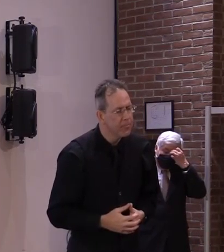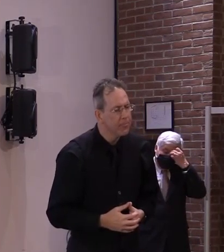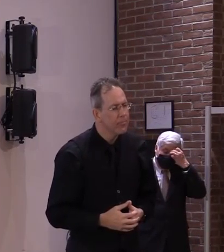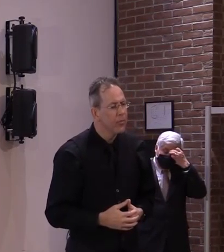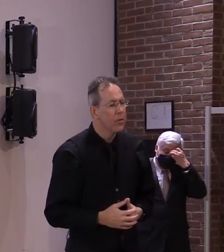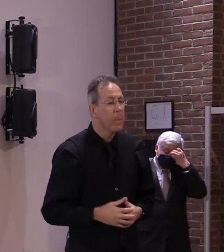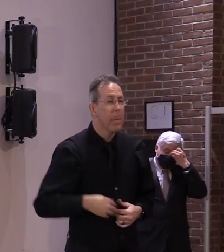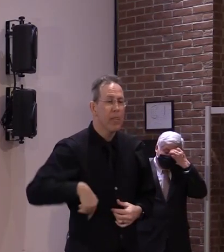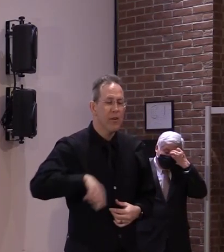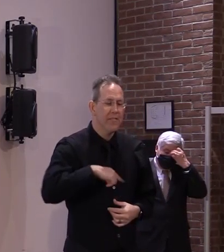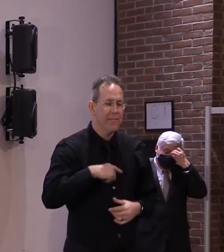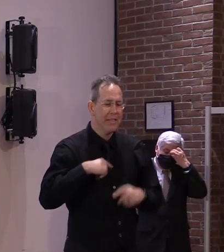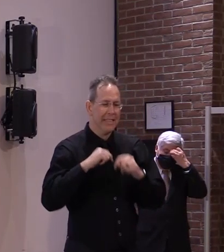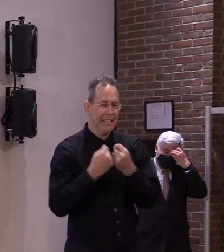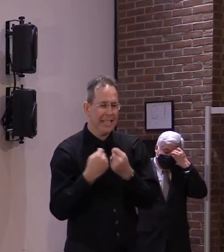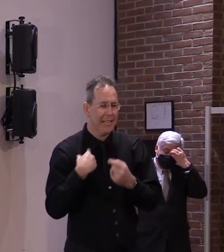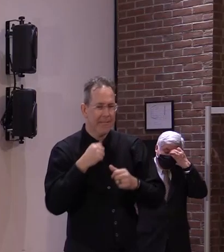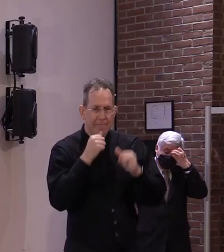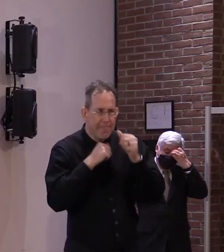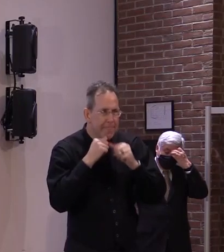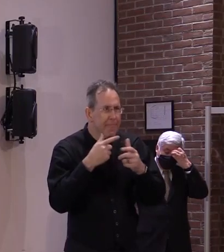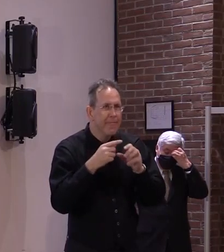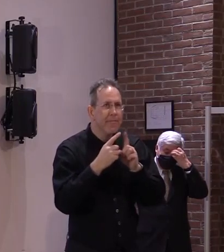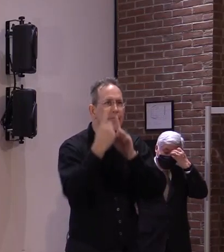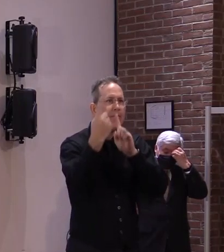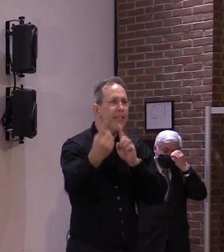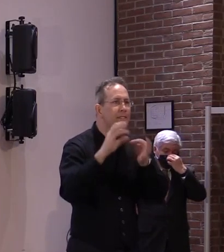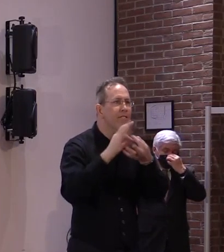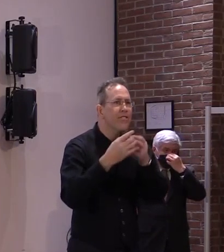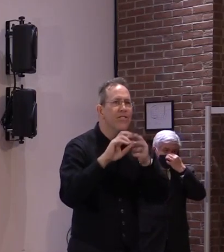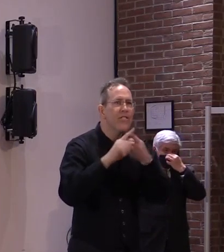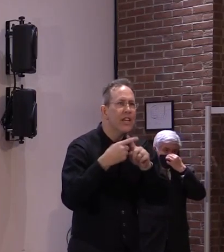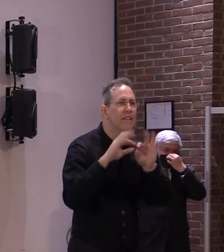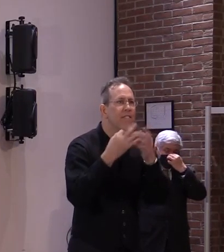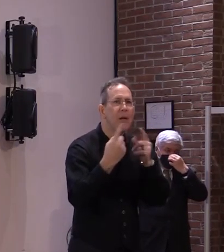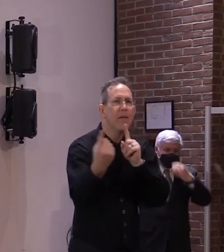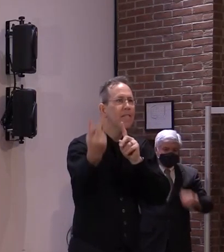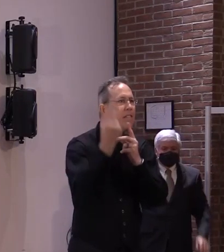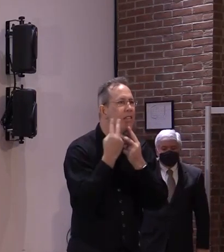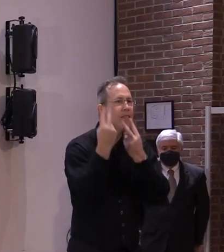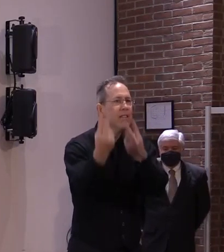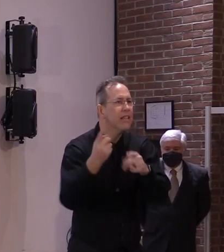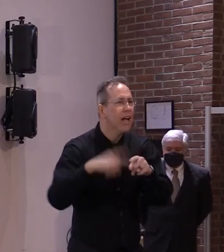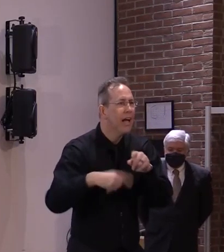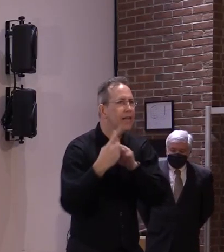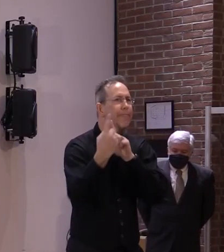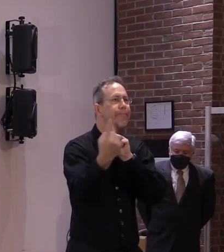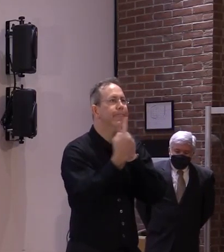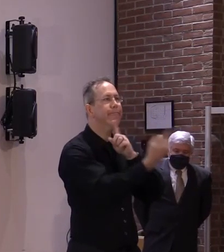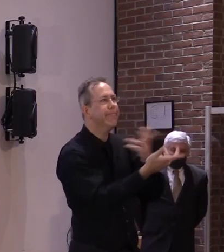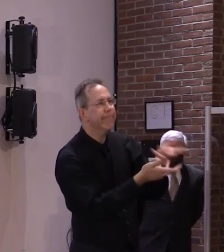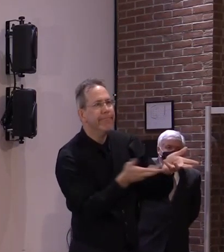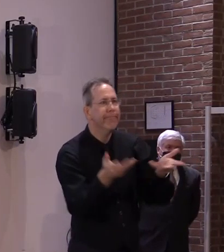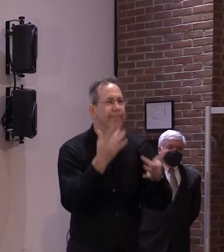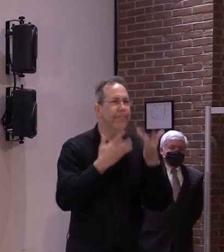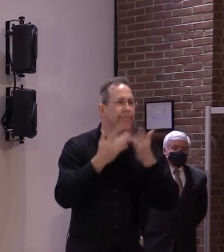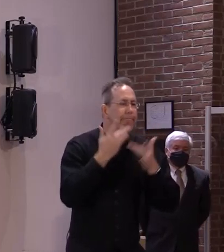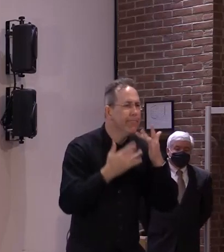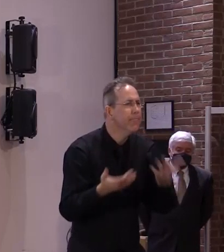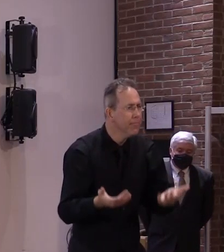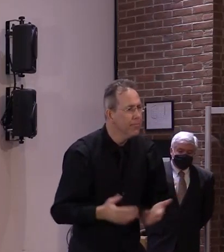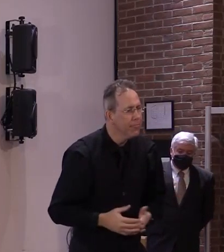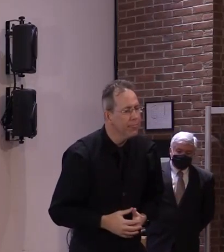us. Consider the opportunity to once again dine, engage in direct conversation, enter their homes,